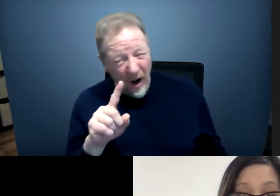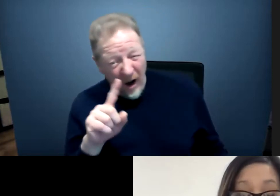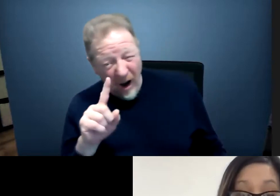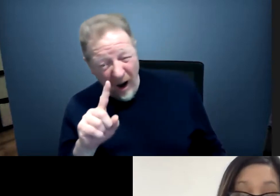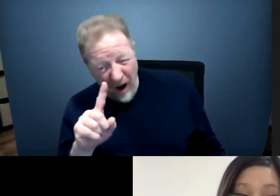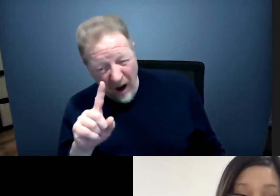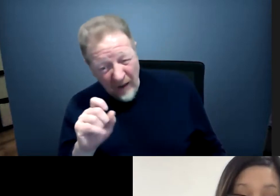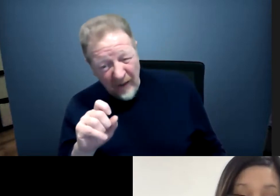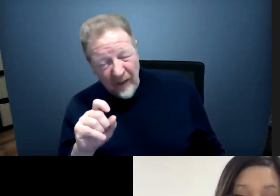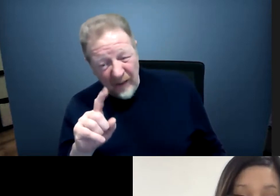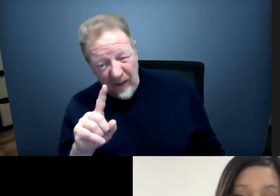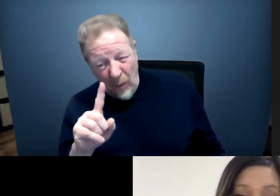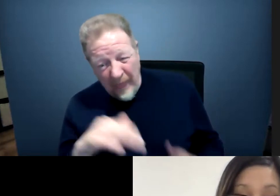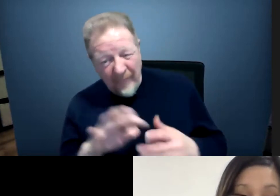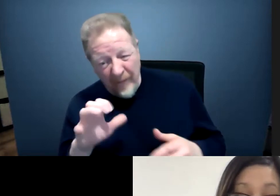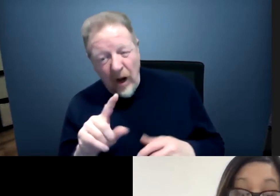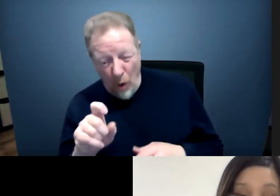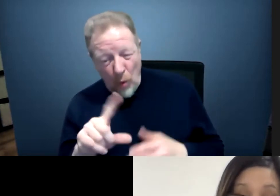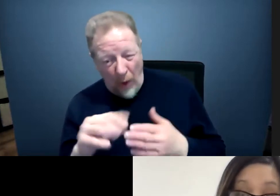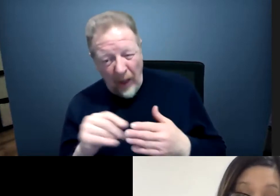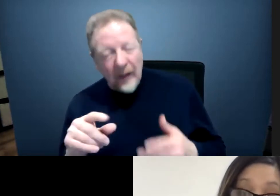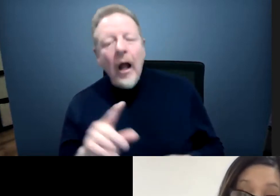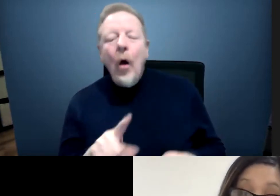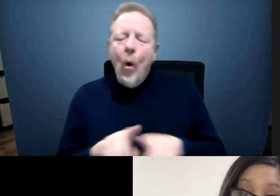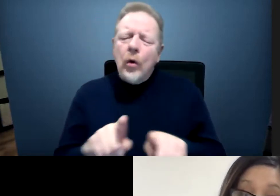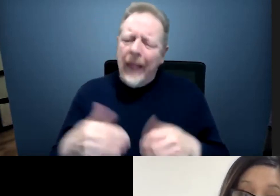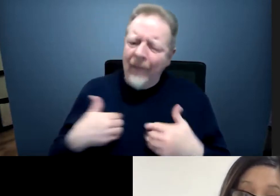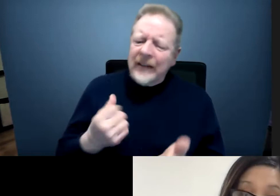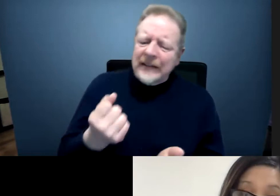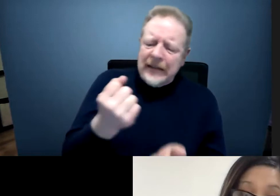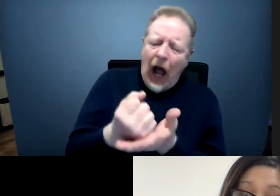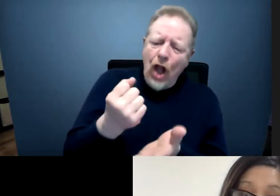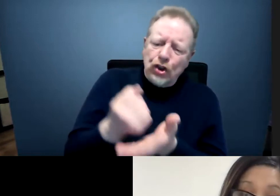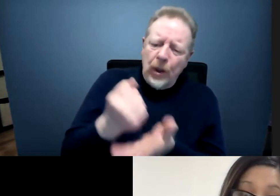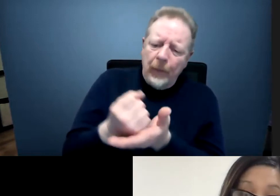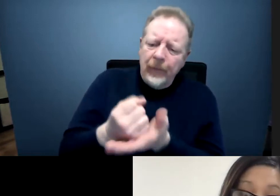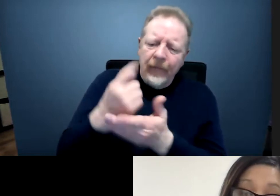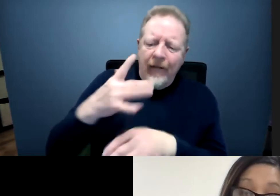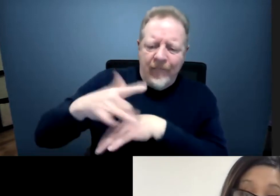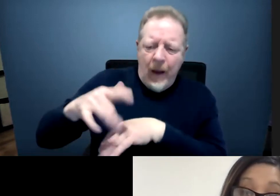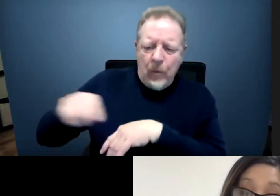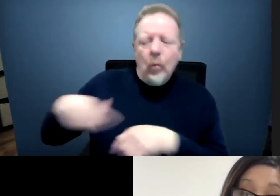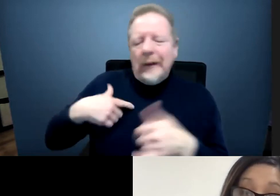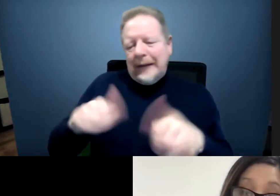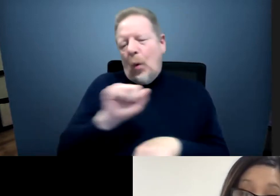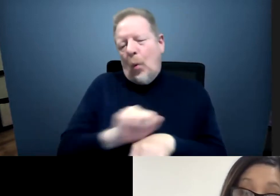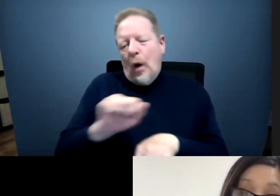there's also scholarships that are available. And so we're still working on the criteria for who qualifies